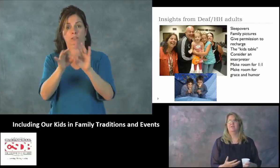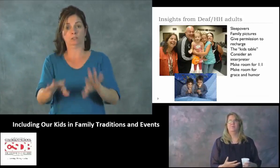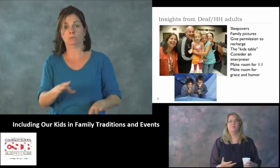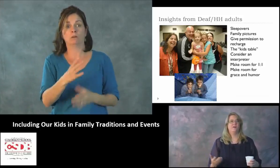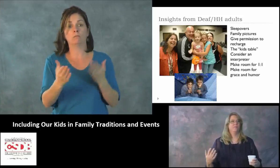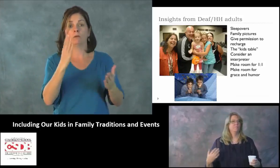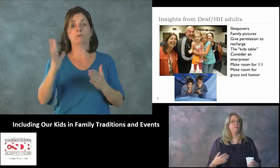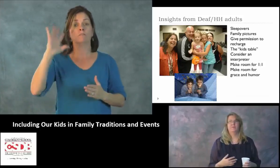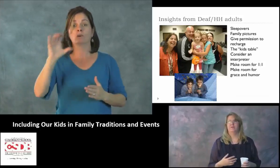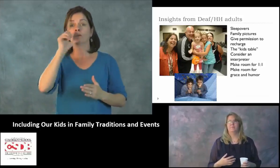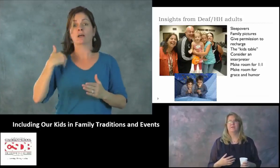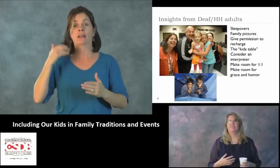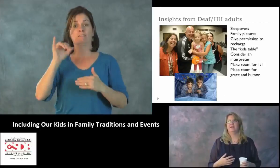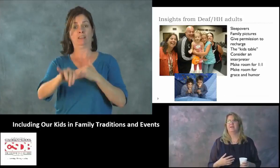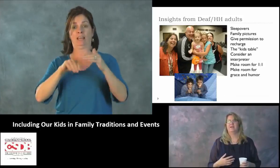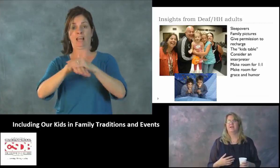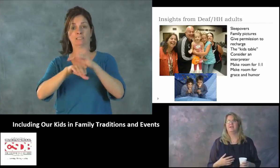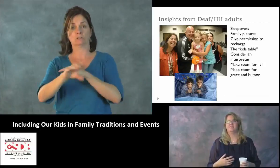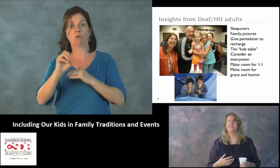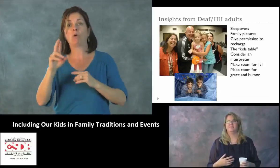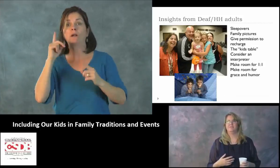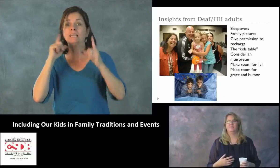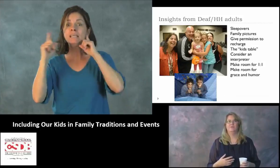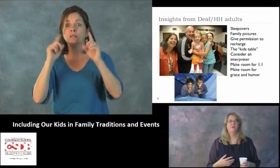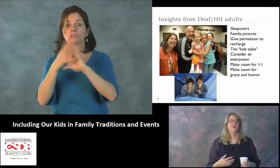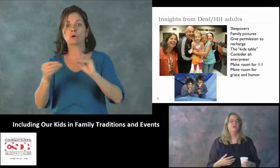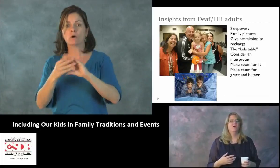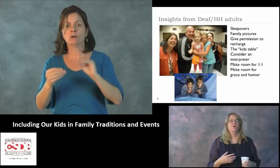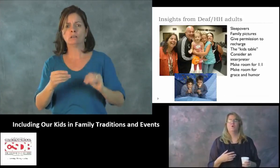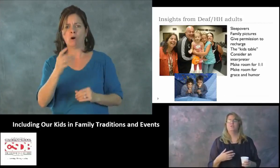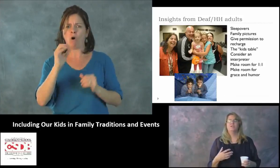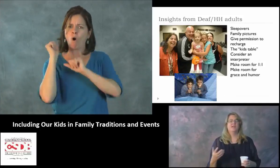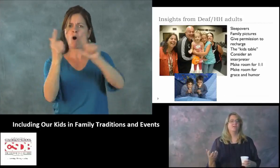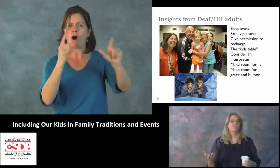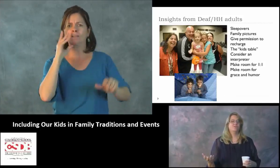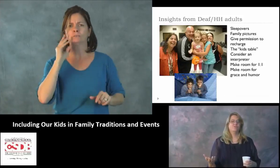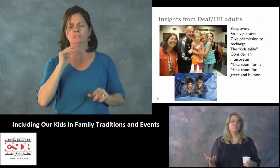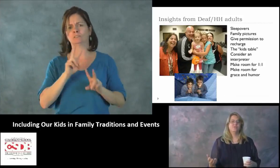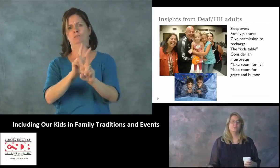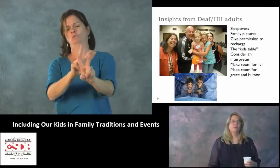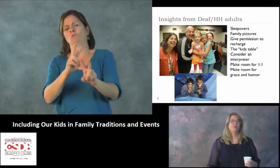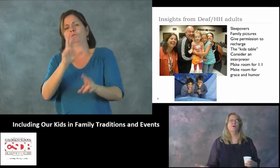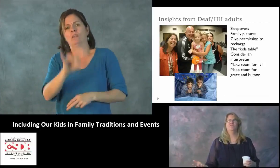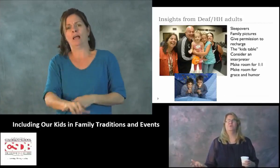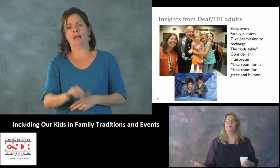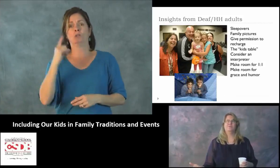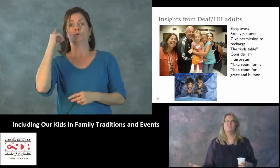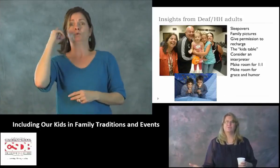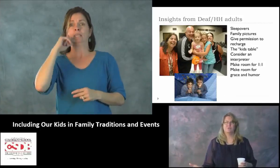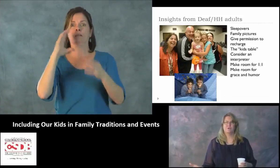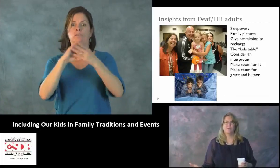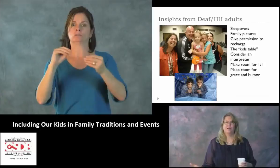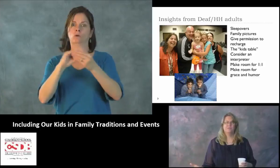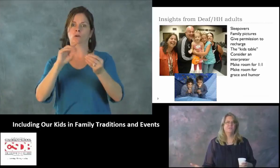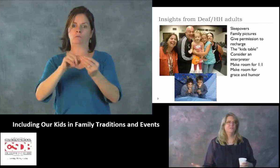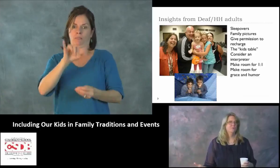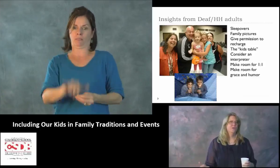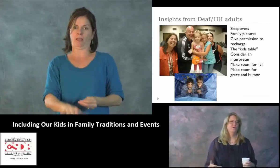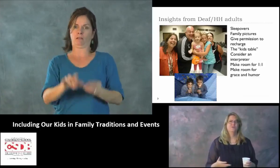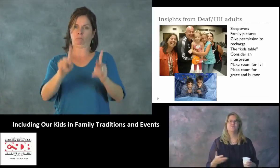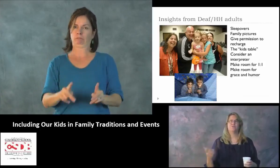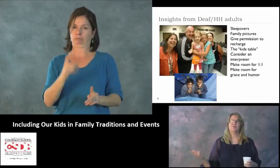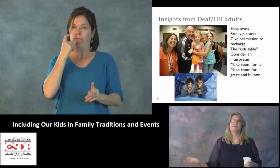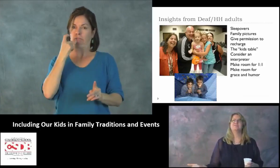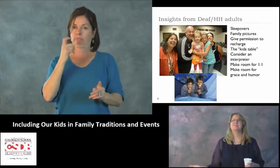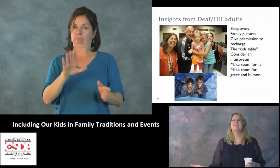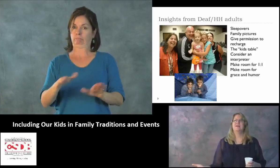level with other people they may have not had access to, or to hear stories. We all know what funerals are about. You